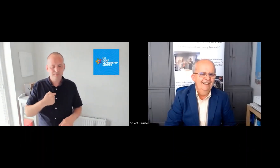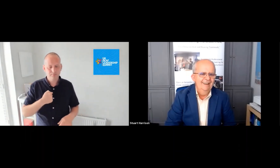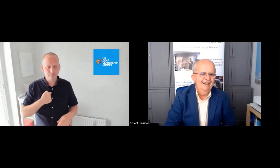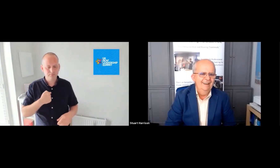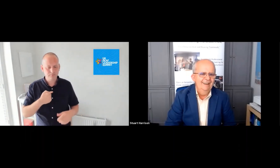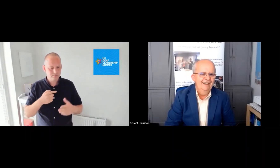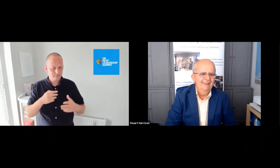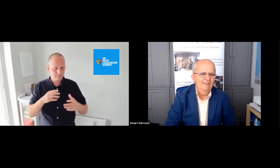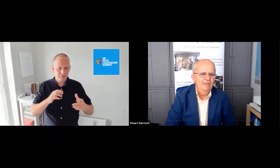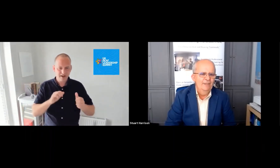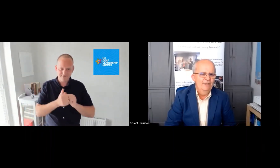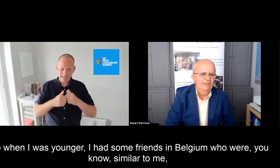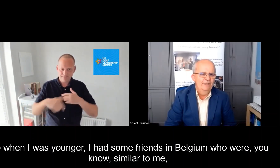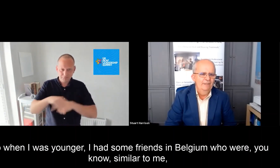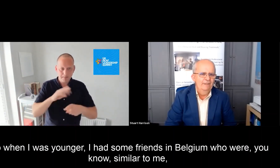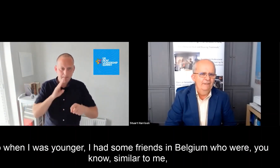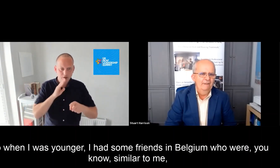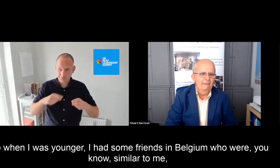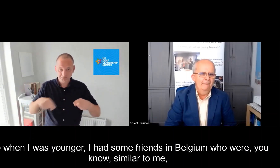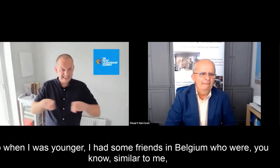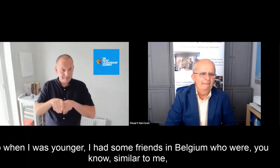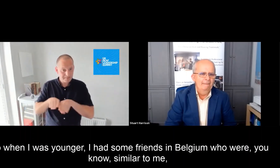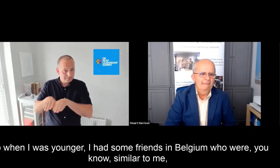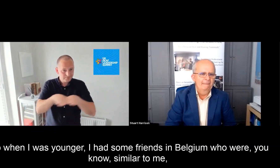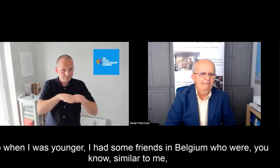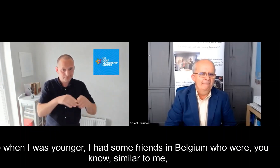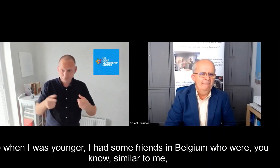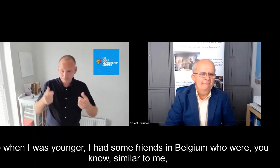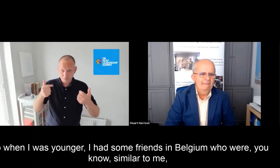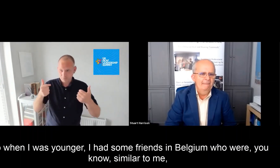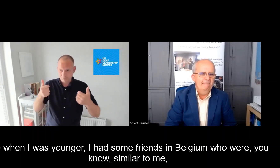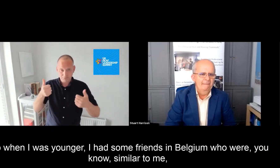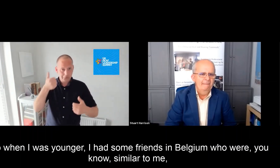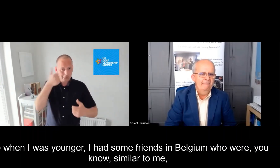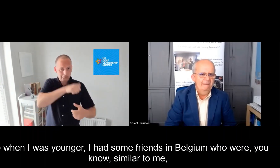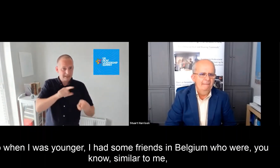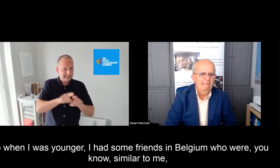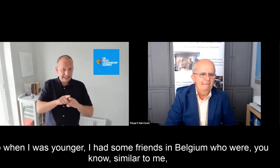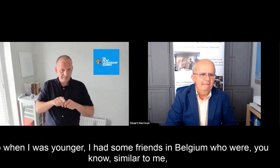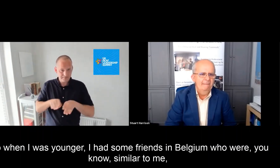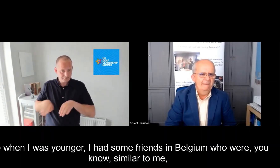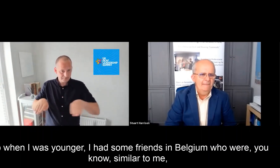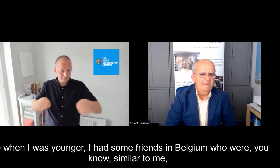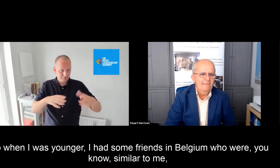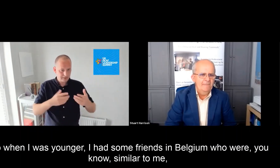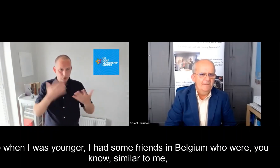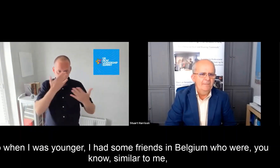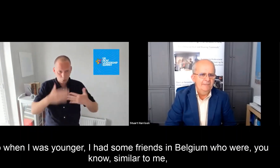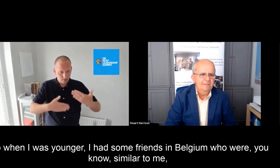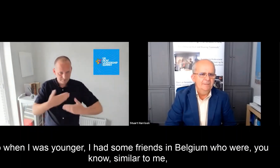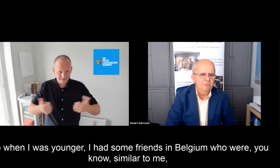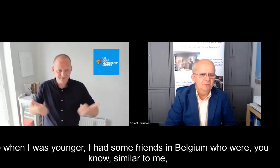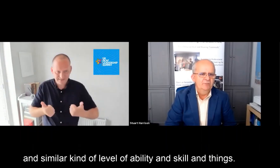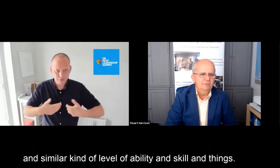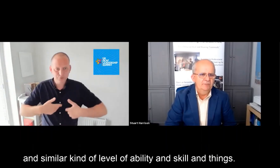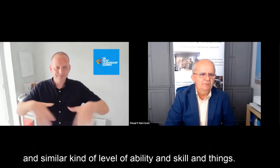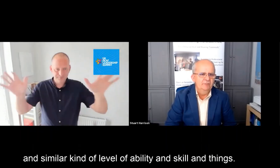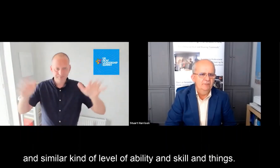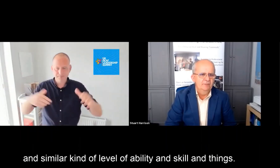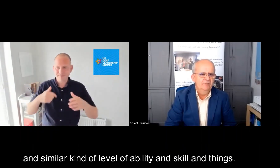So when I was younger, I had some friends in Belgium who were, you know, similar to me, similar kind of